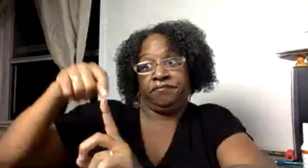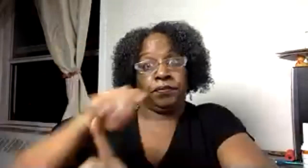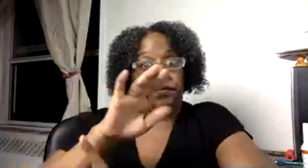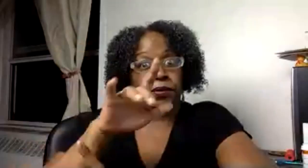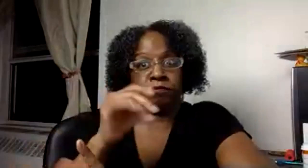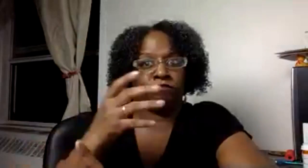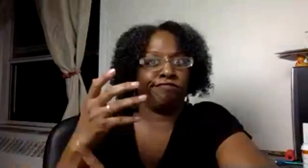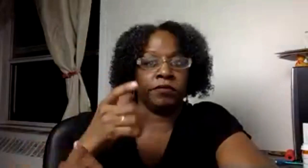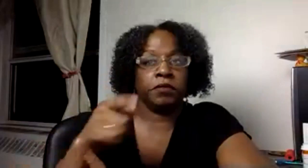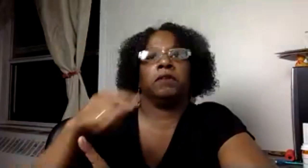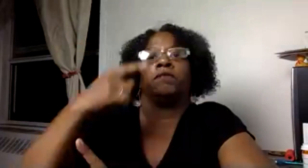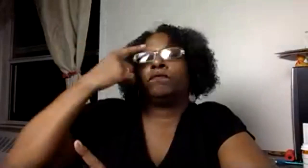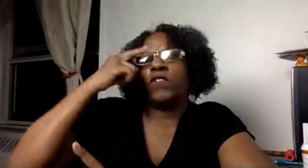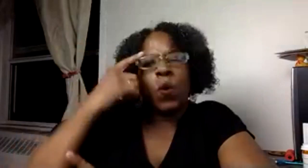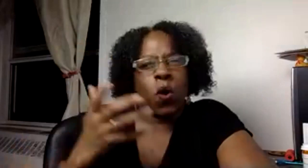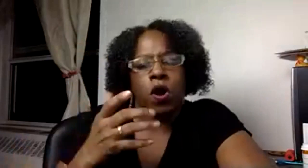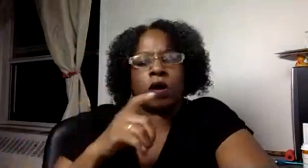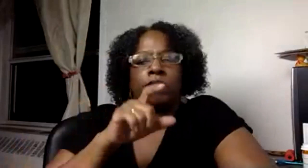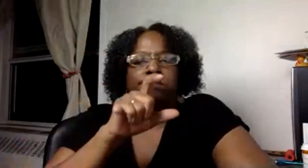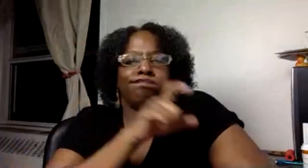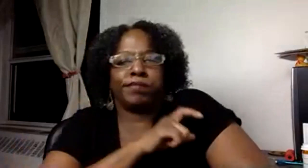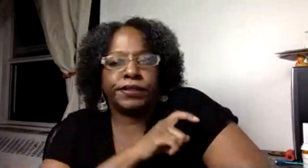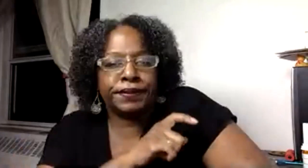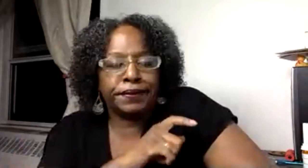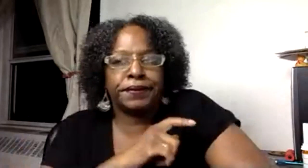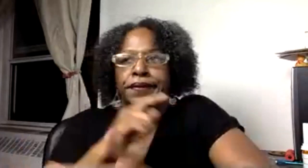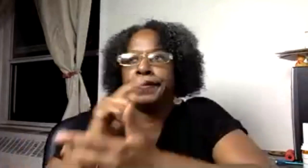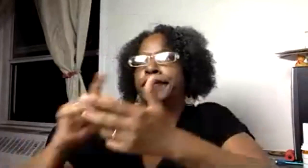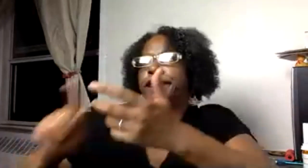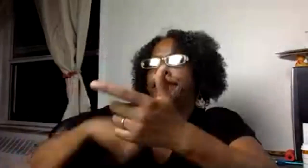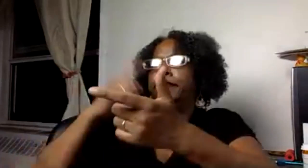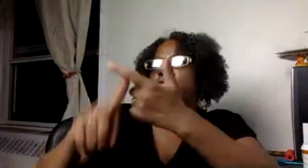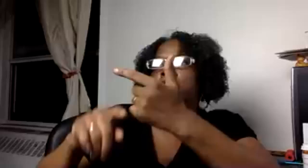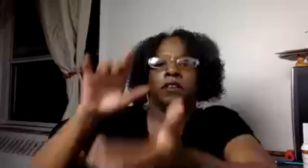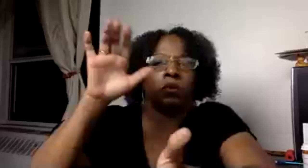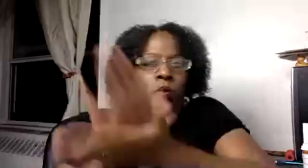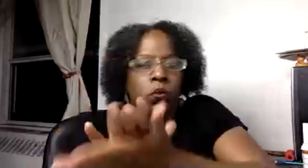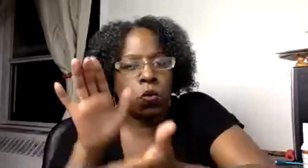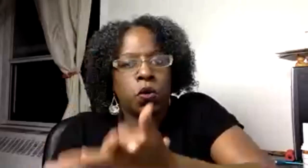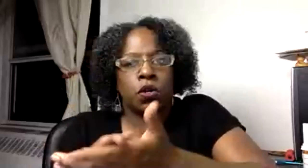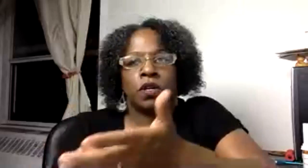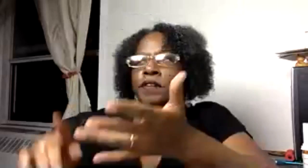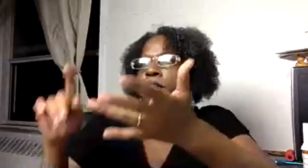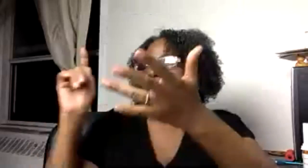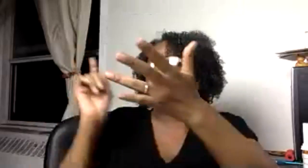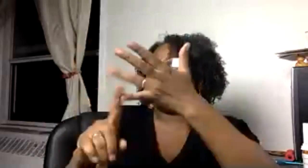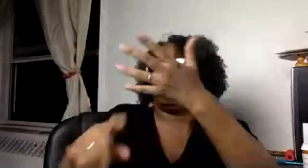BLM, Black Lives Matter? Just talk a little bit about that. Maybe something to do with the police